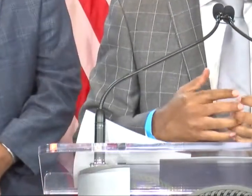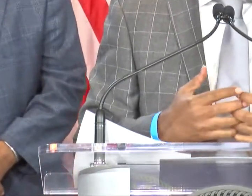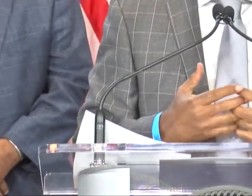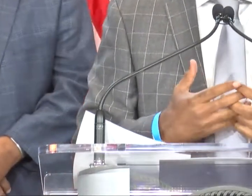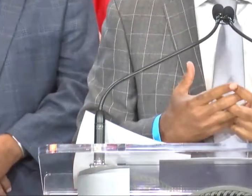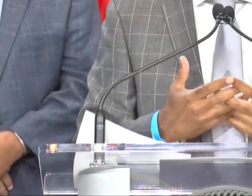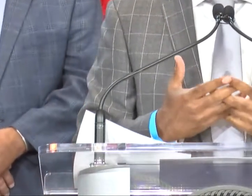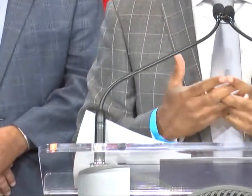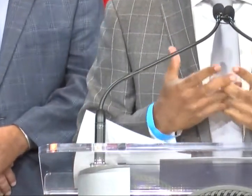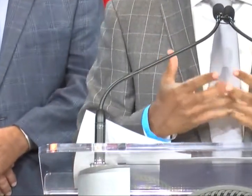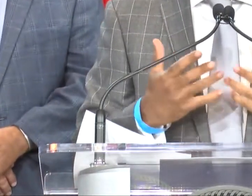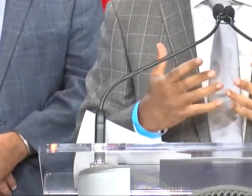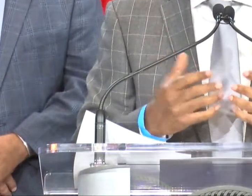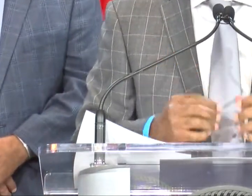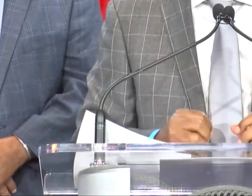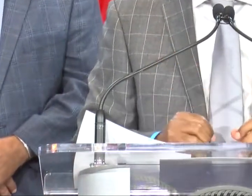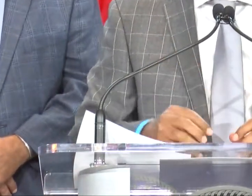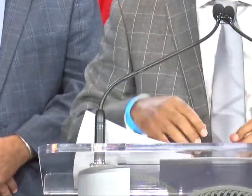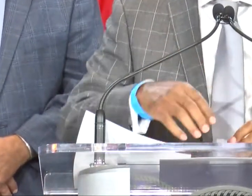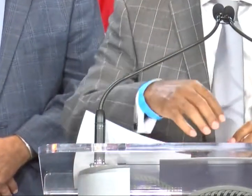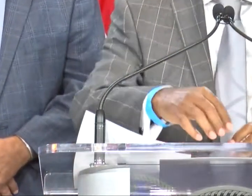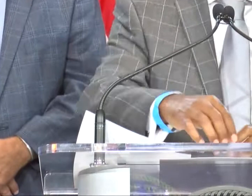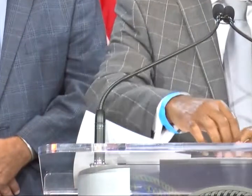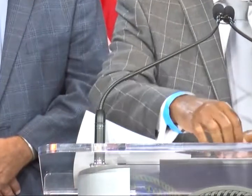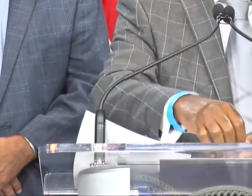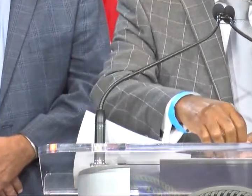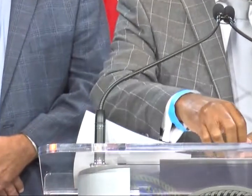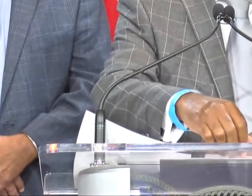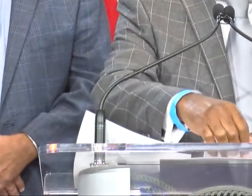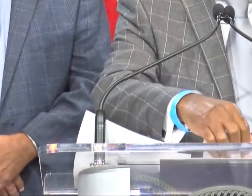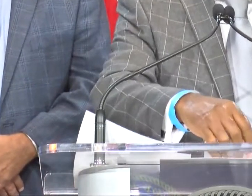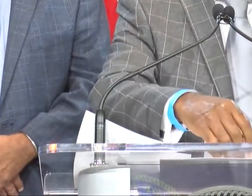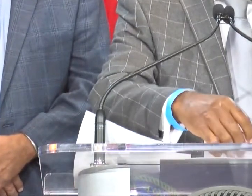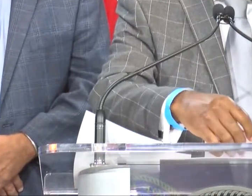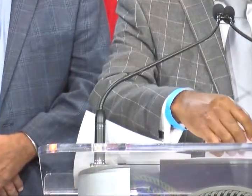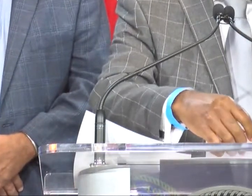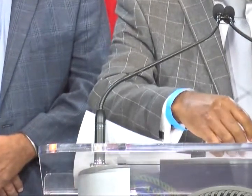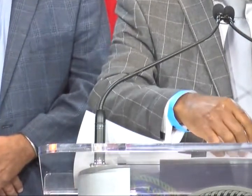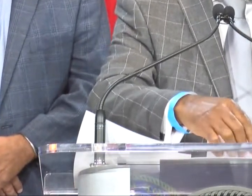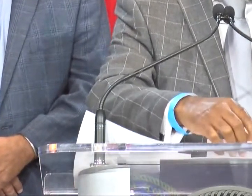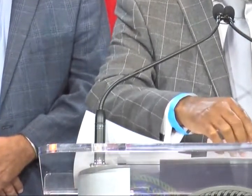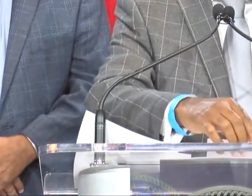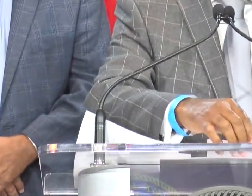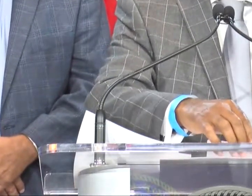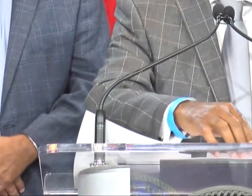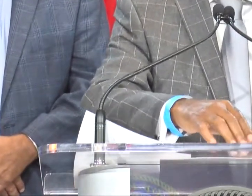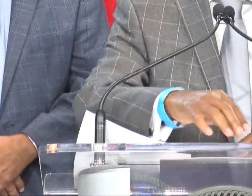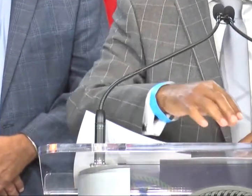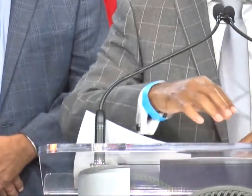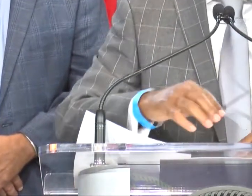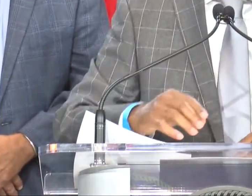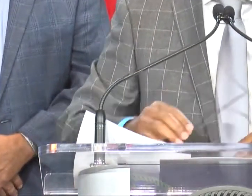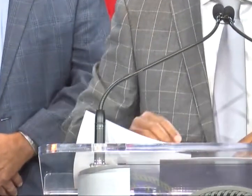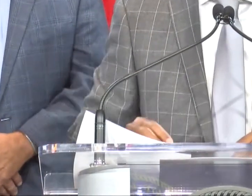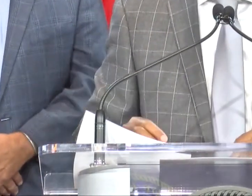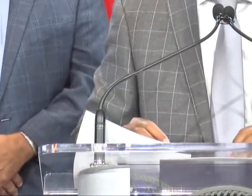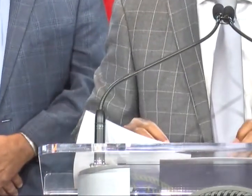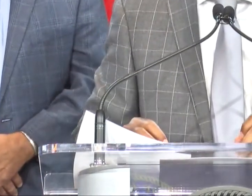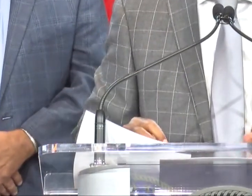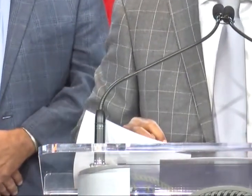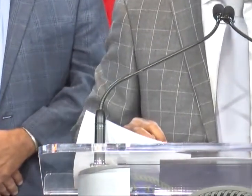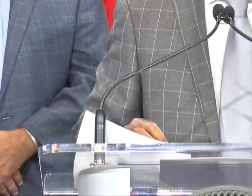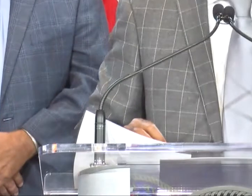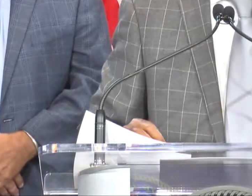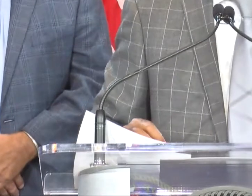the auspices of GLO, but it does not mean that the City of Houston do not continue to advocate on behalf of